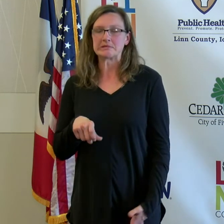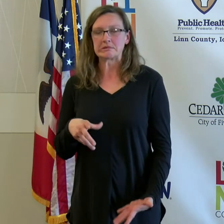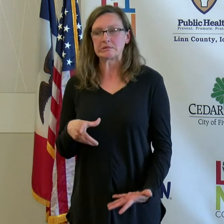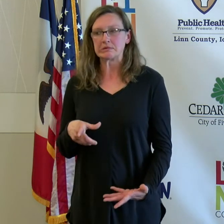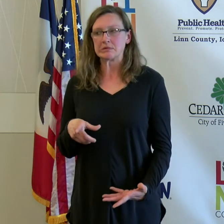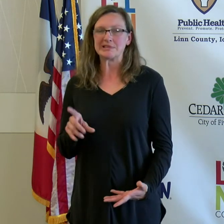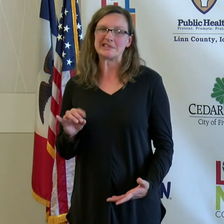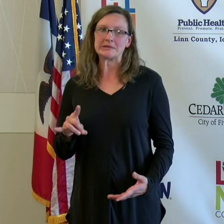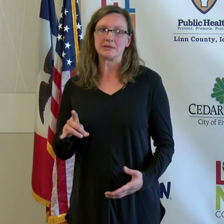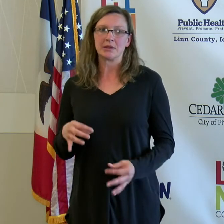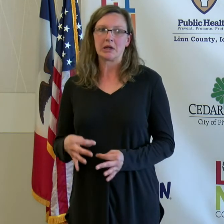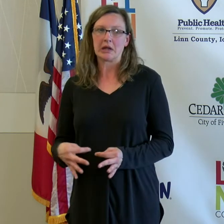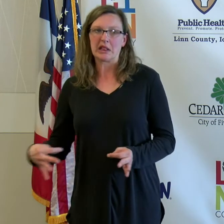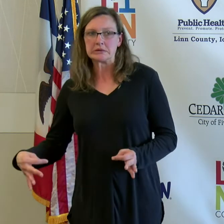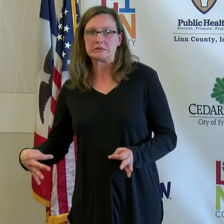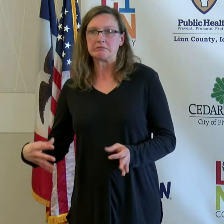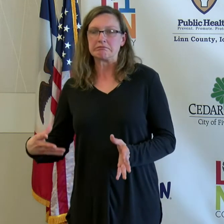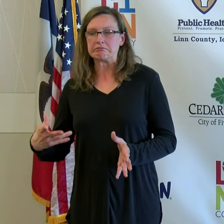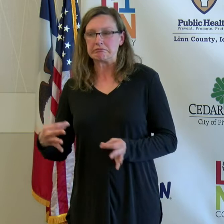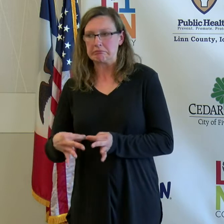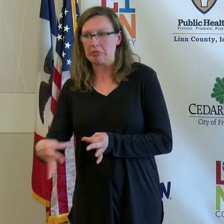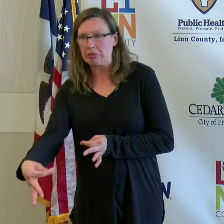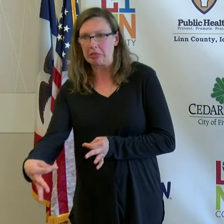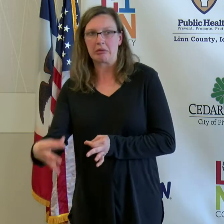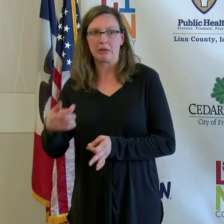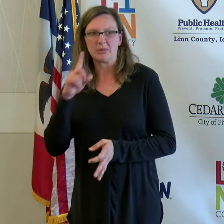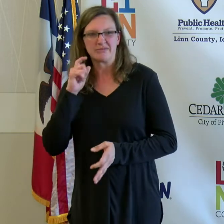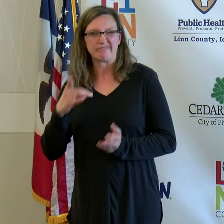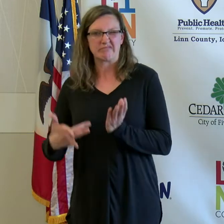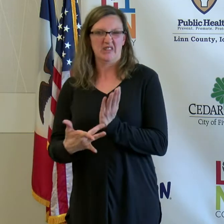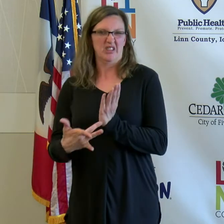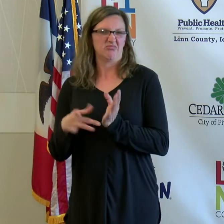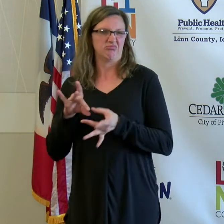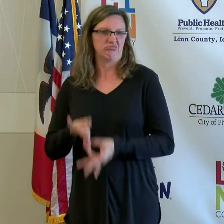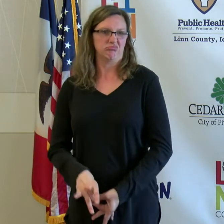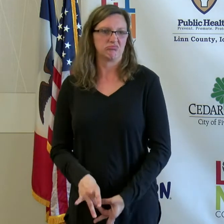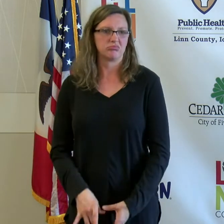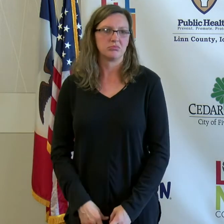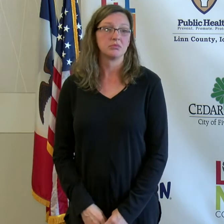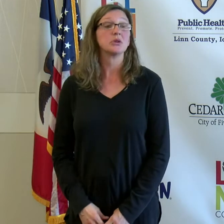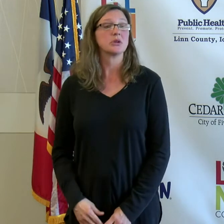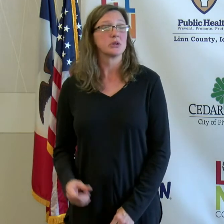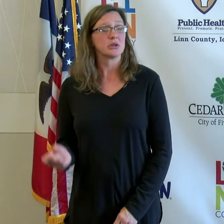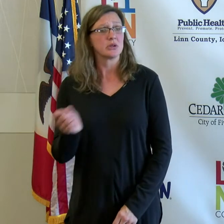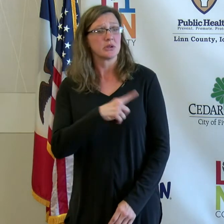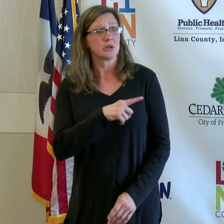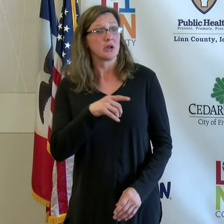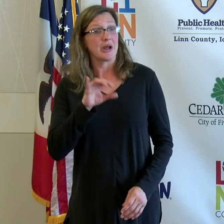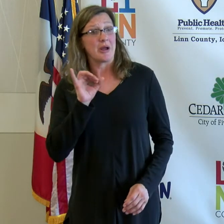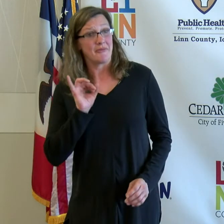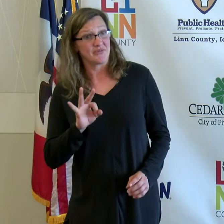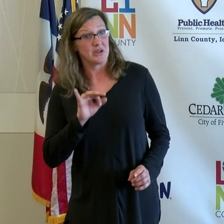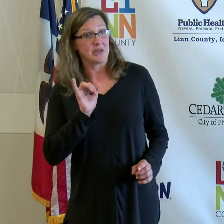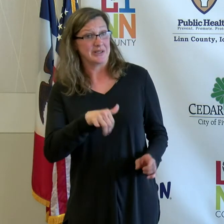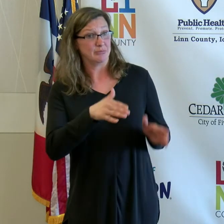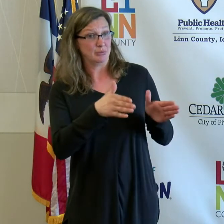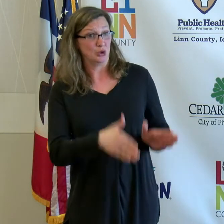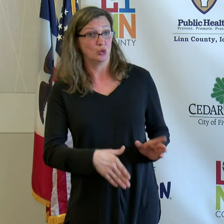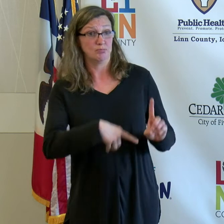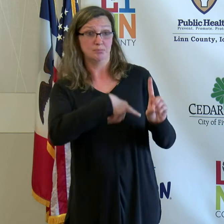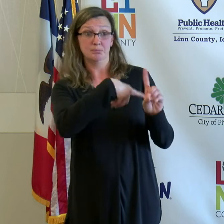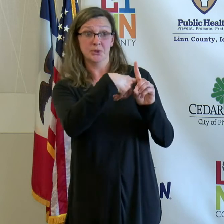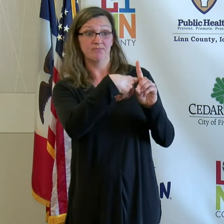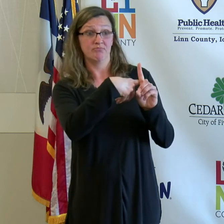If you all can hear me, again, on the employee who's tested positive, are you able to say if other